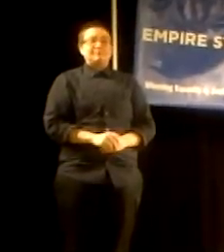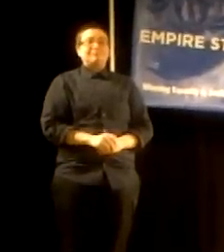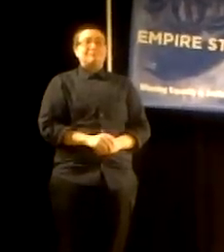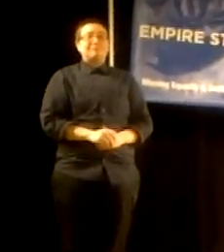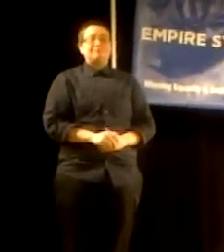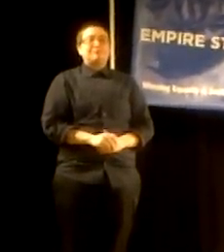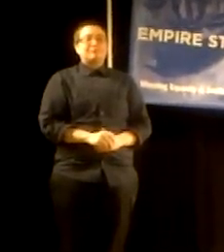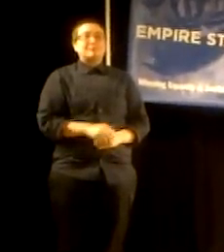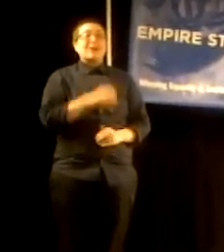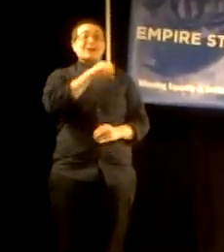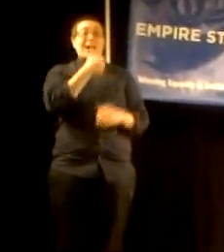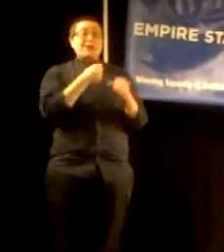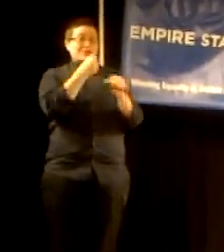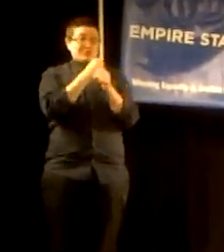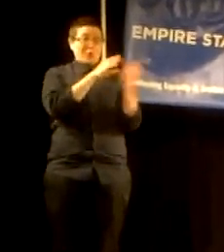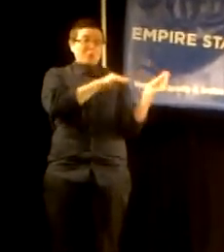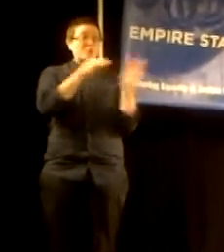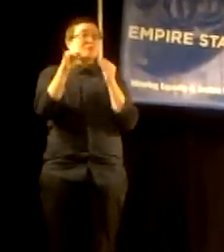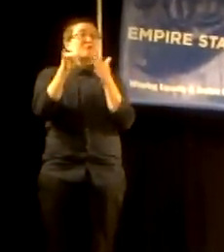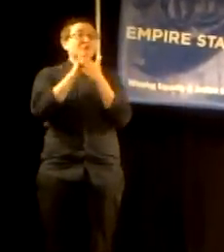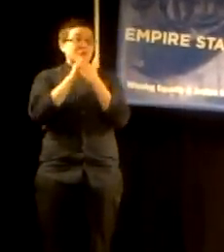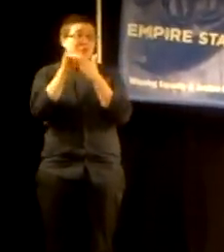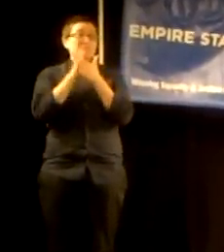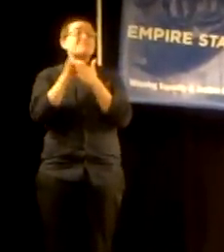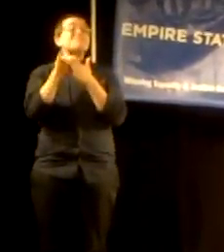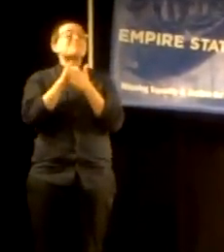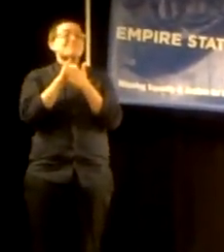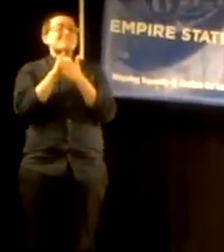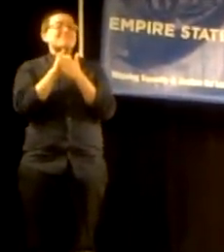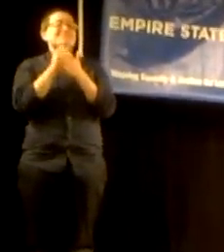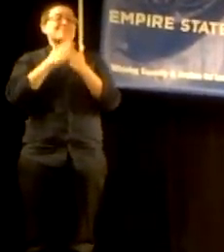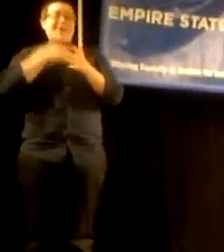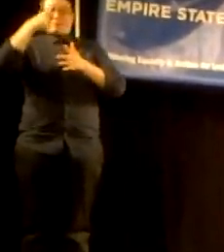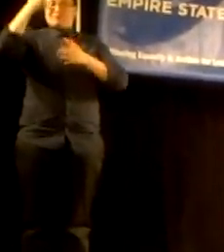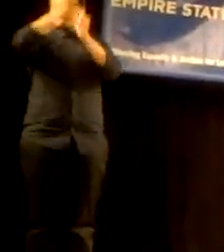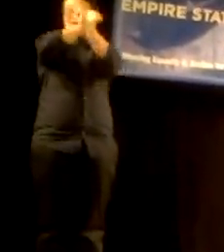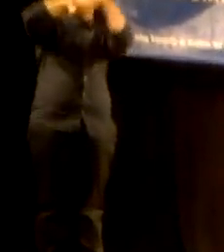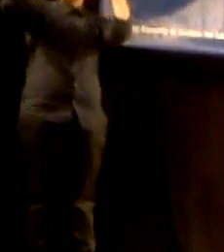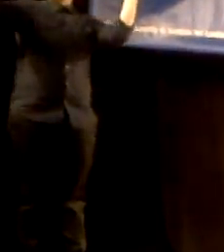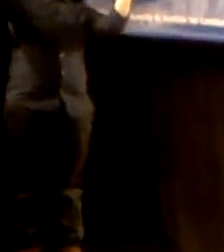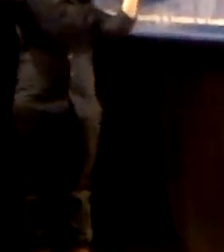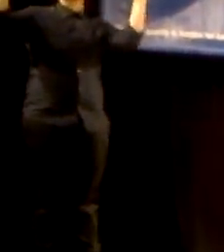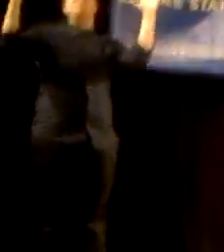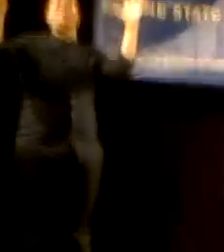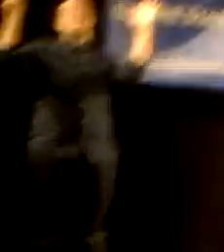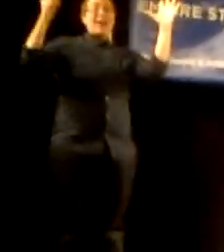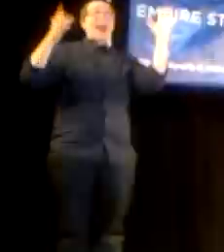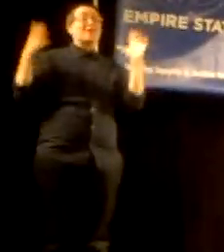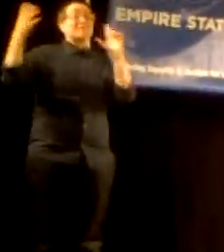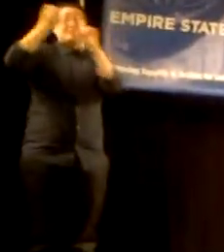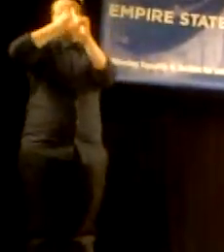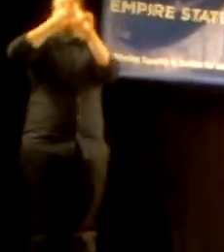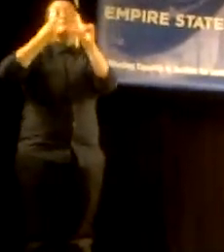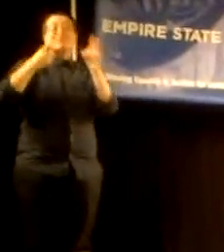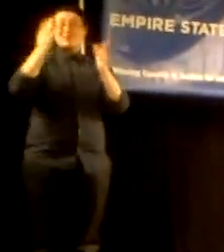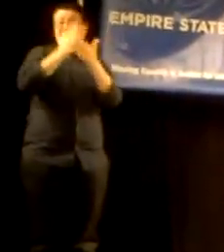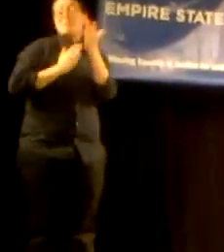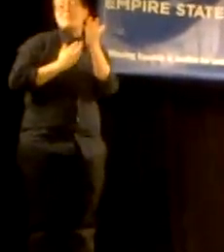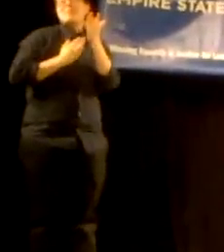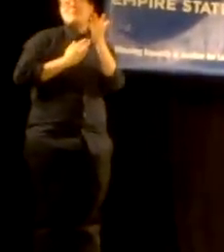ago with some big dreams. Some of them I've realized. I've produced and starred in my own television show for